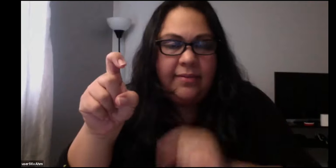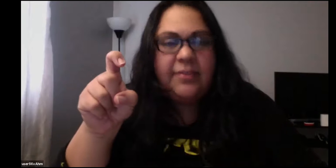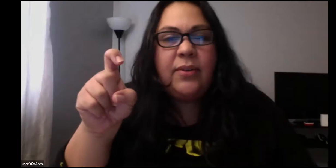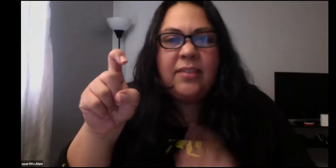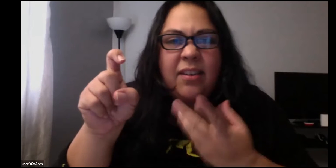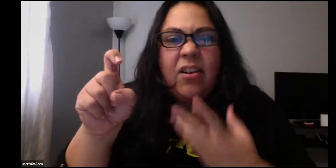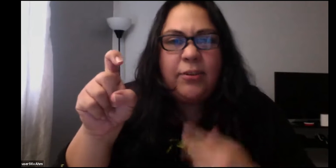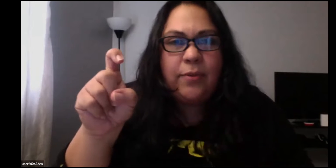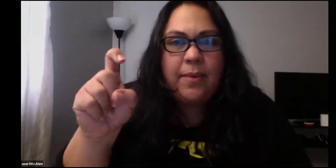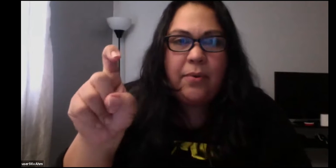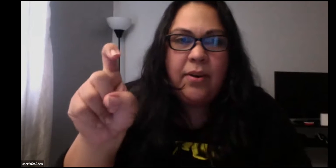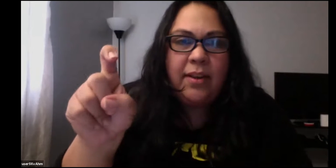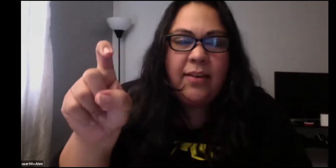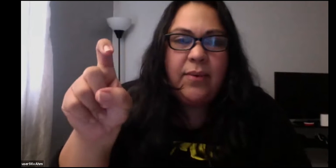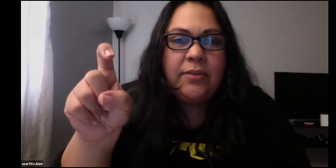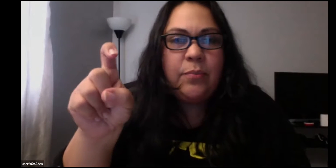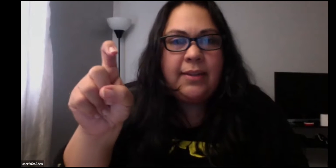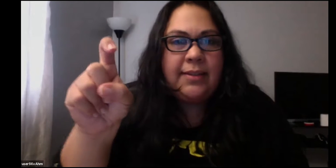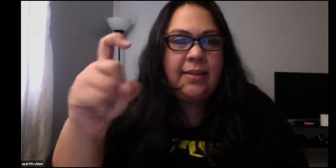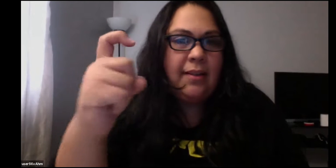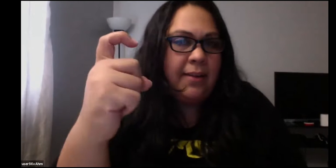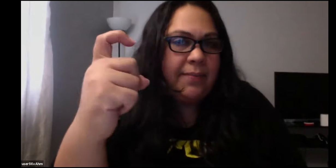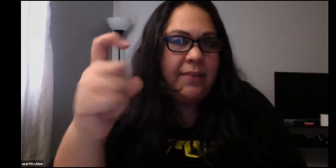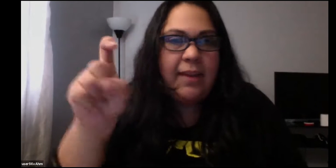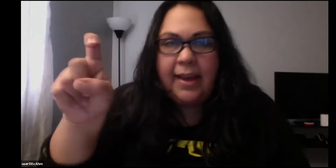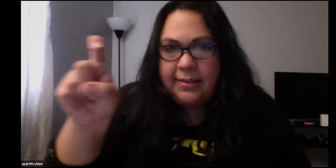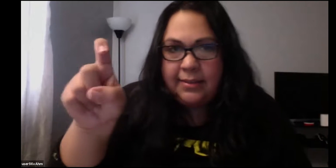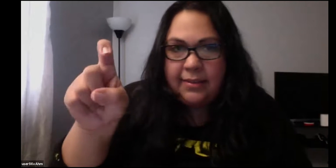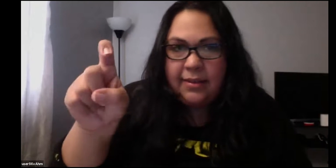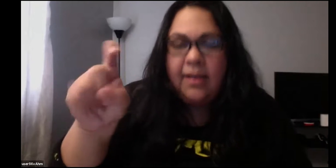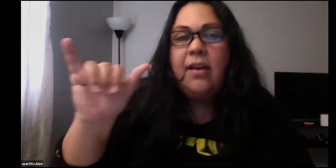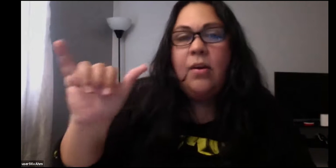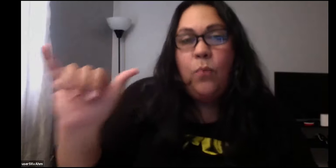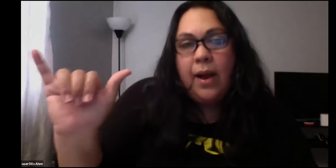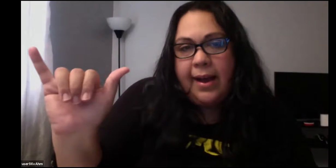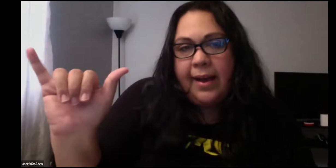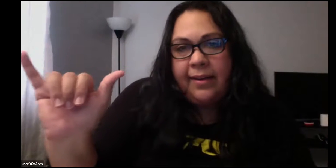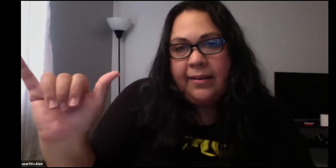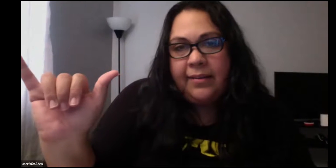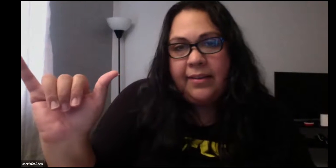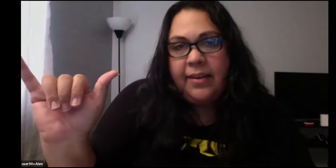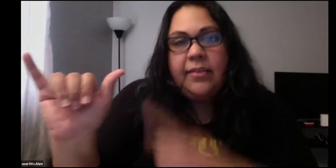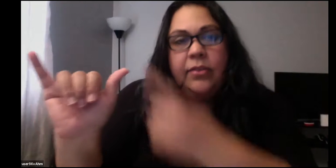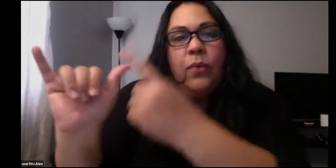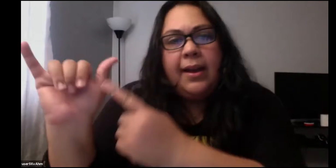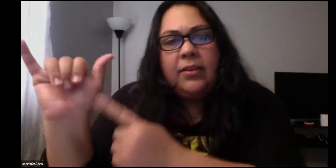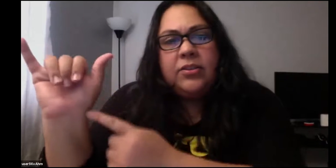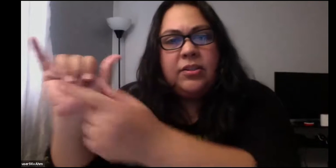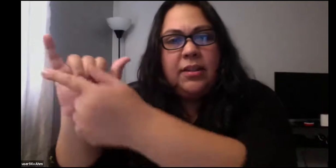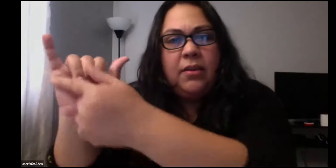it's kind of hard to remember. We have to practice it a lot. X, Y. The Y looks just like a